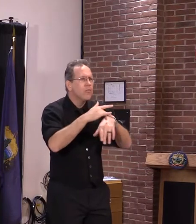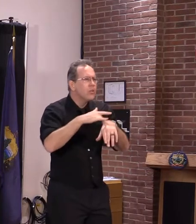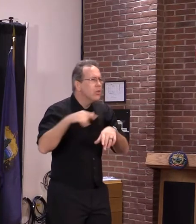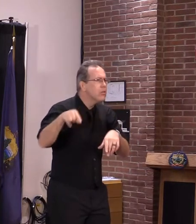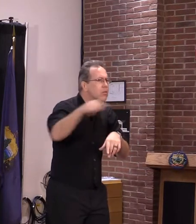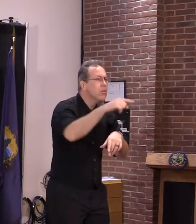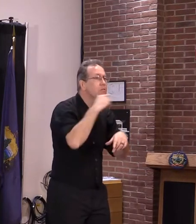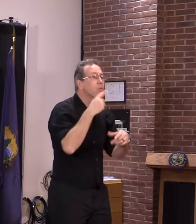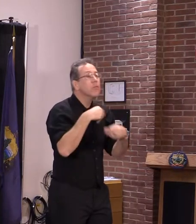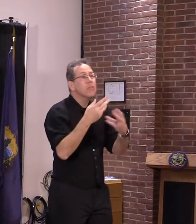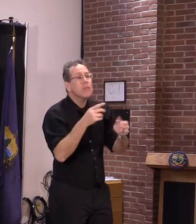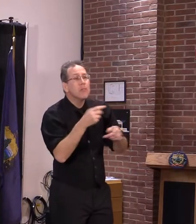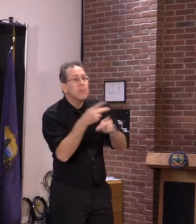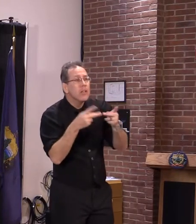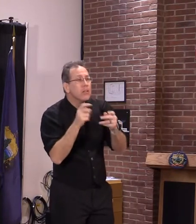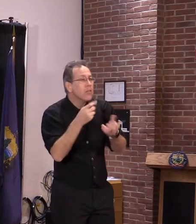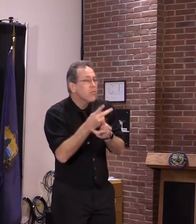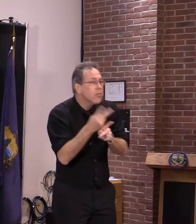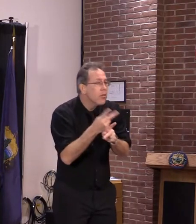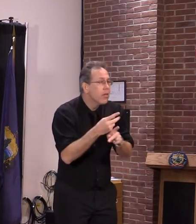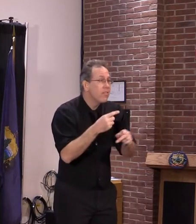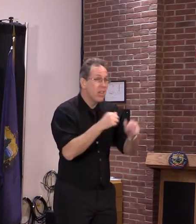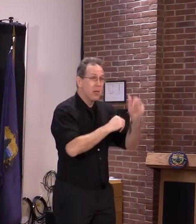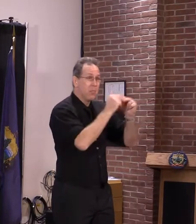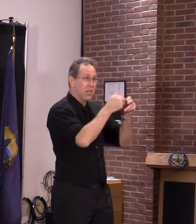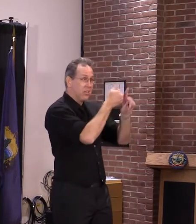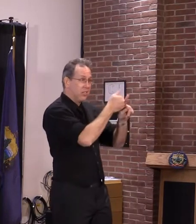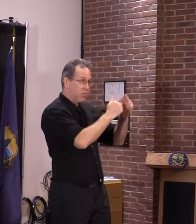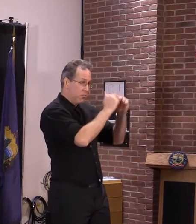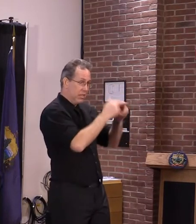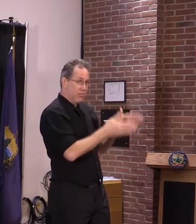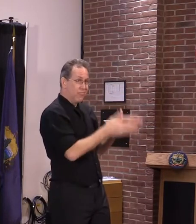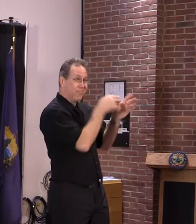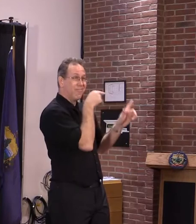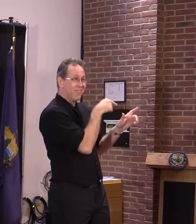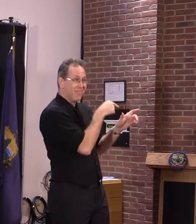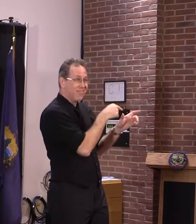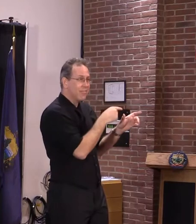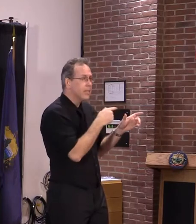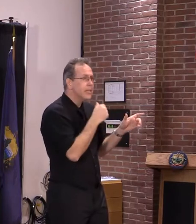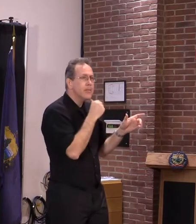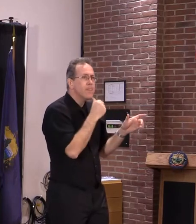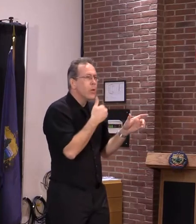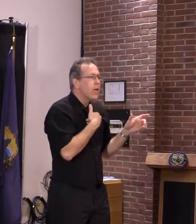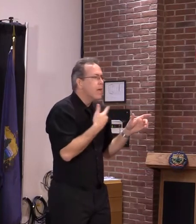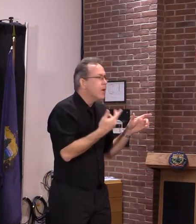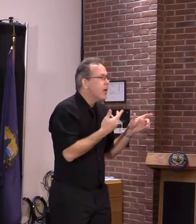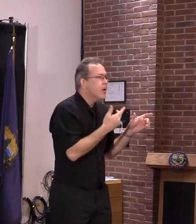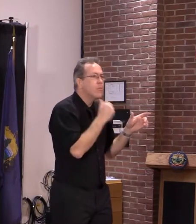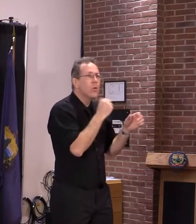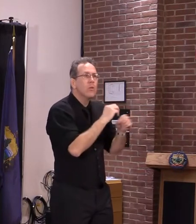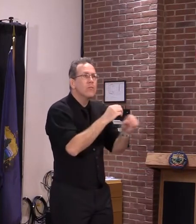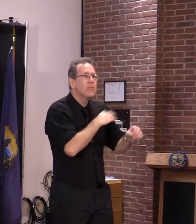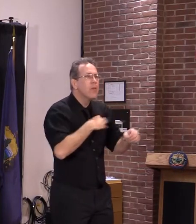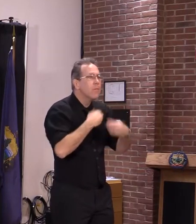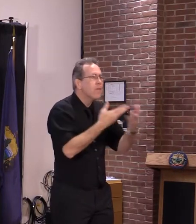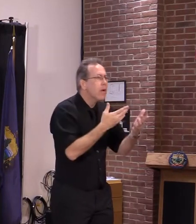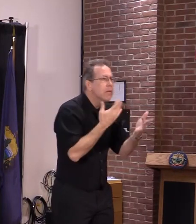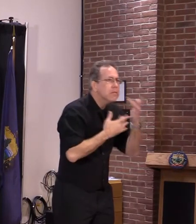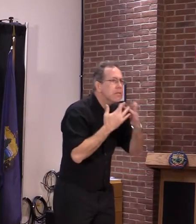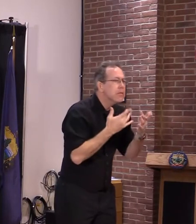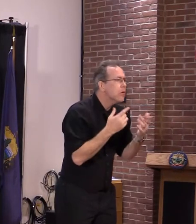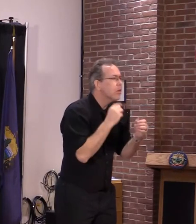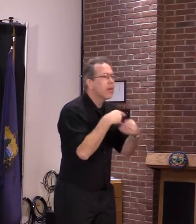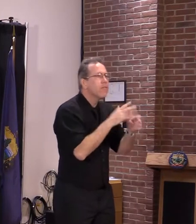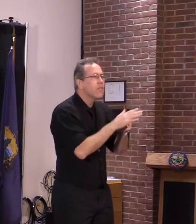when the facilities themselves had no other caregivers to provide through a variety